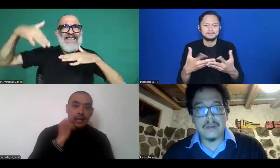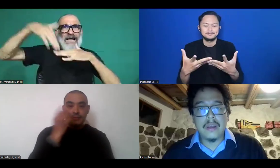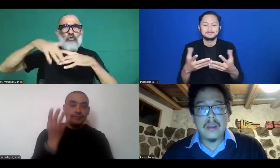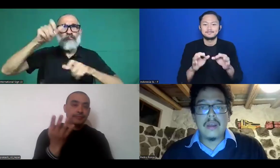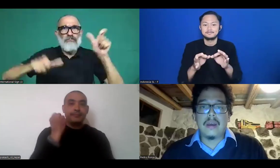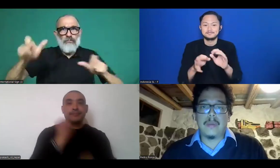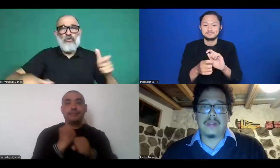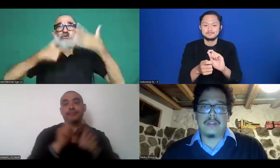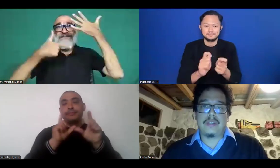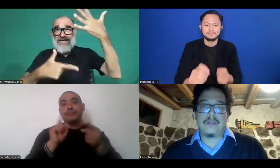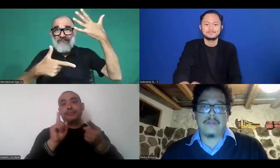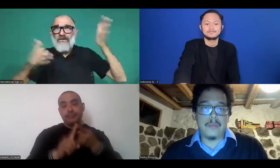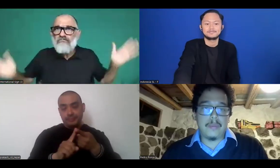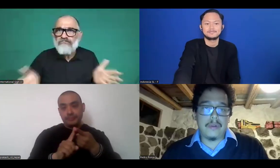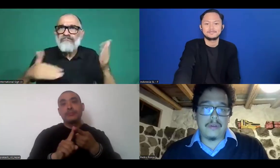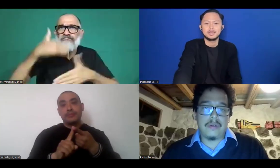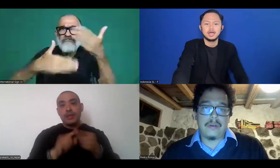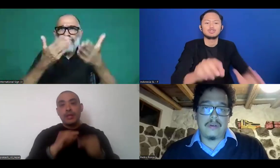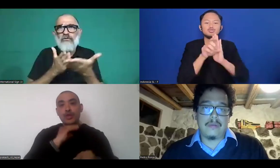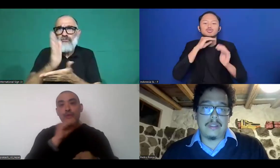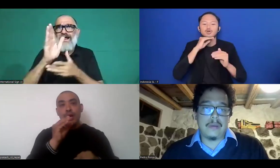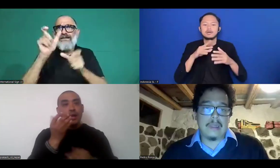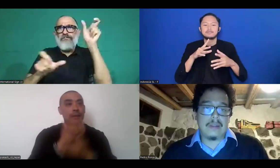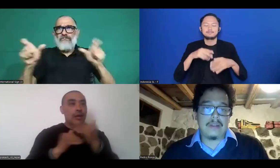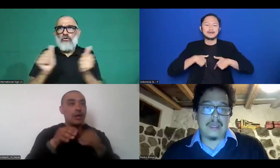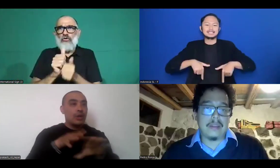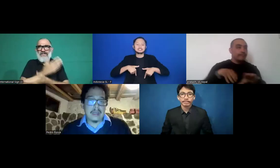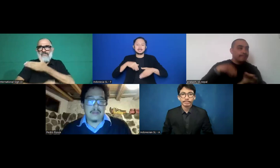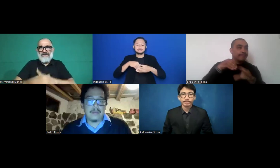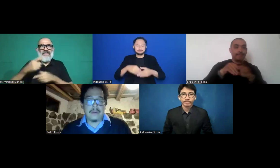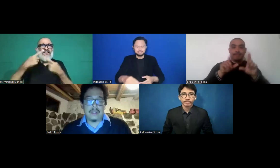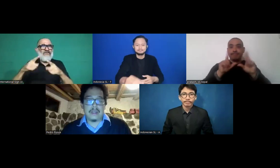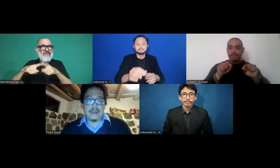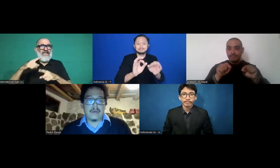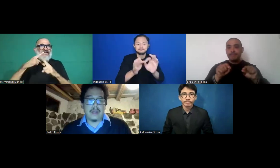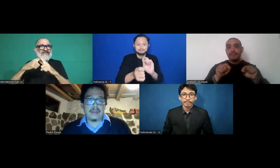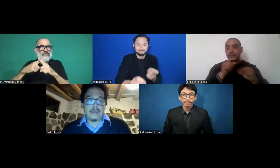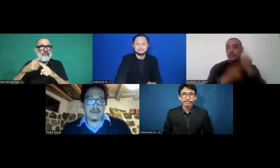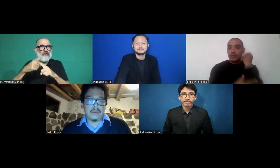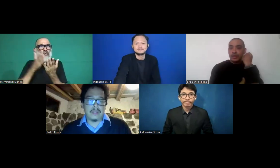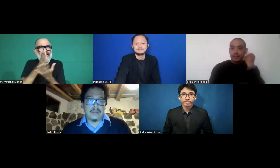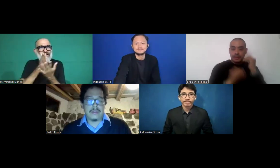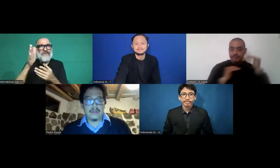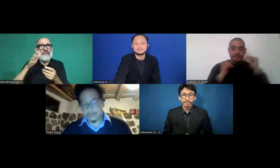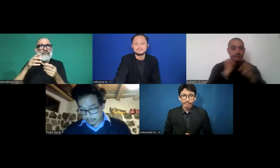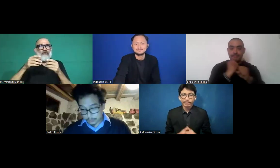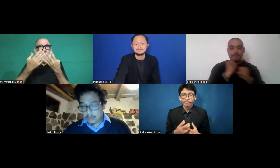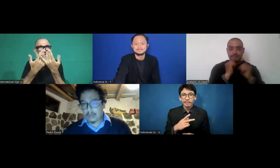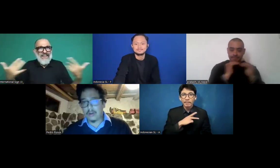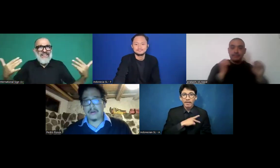disabilities, participation of young people with disabilities, and tackling poverty and inequality in their own contexts.